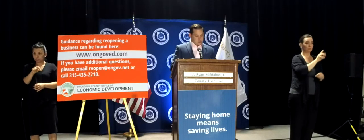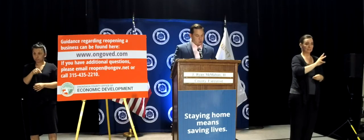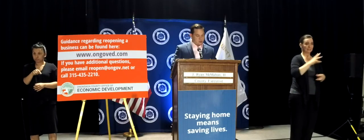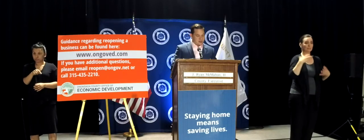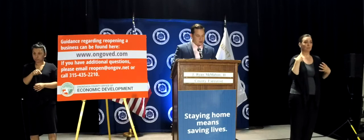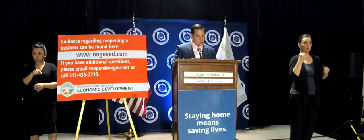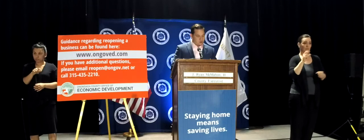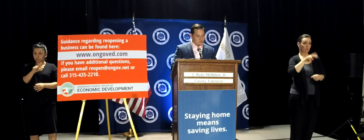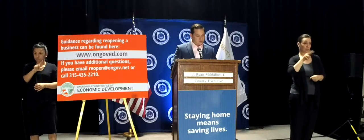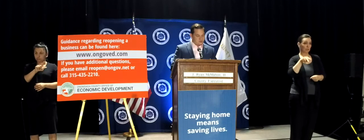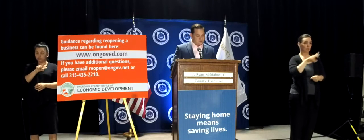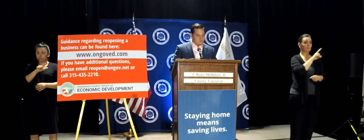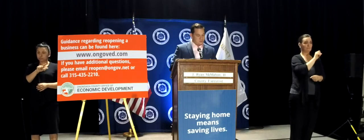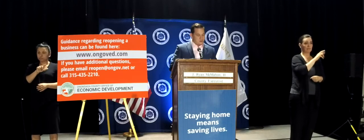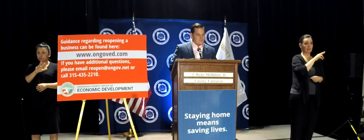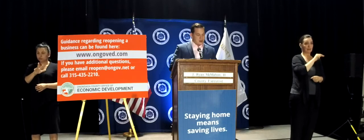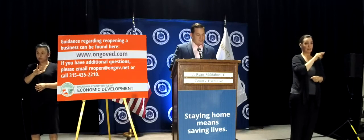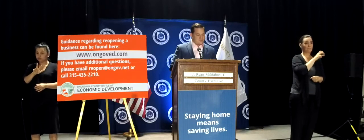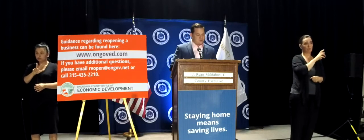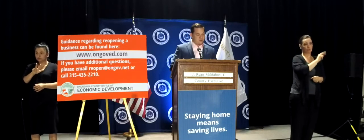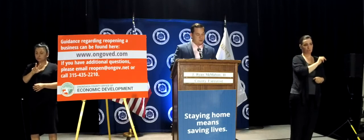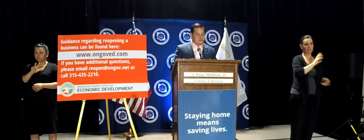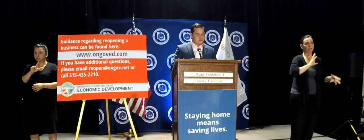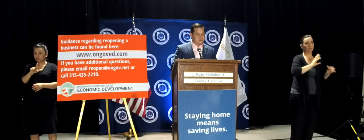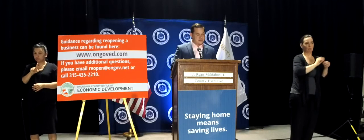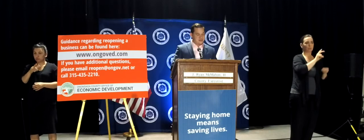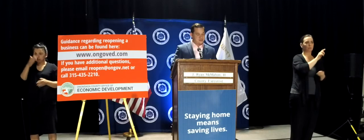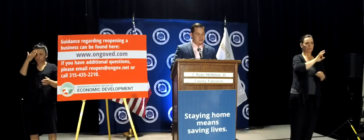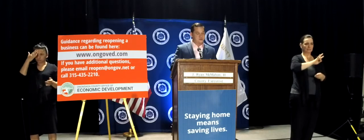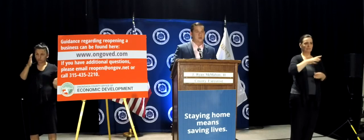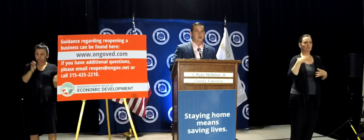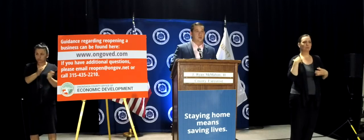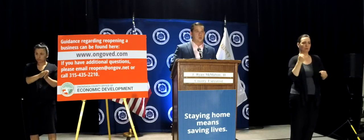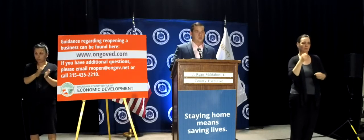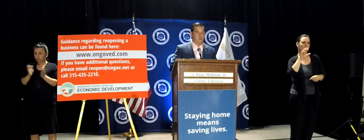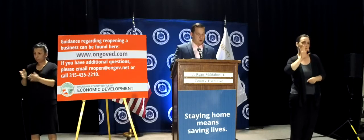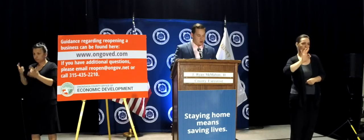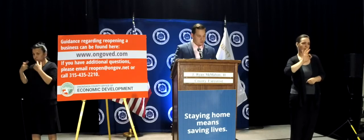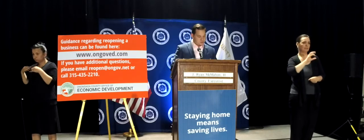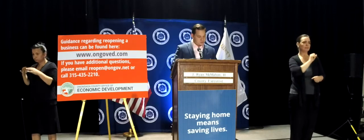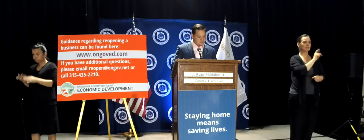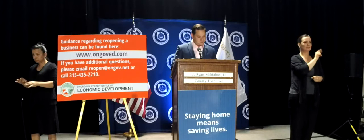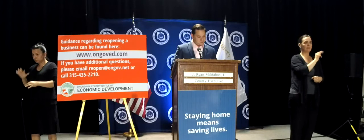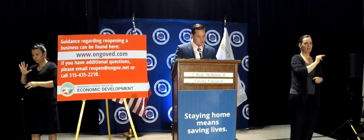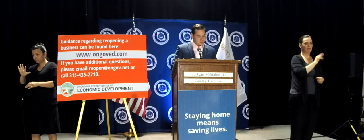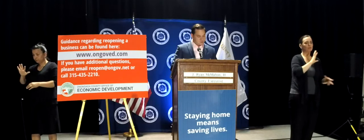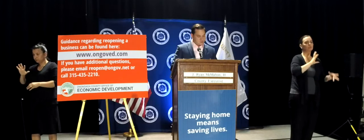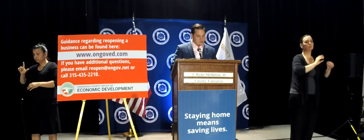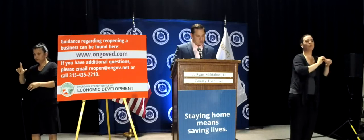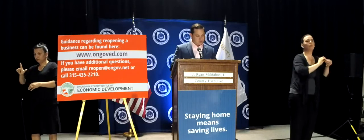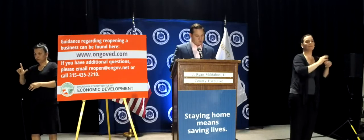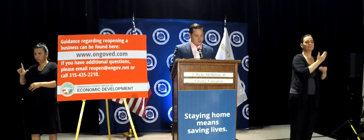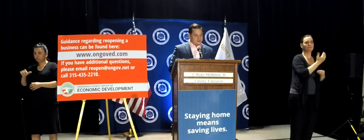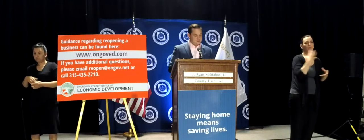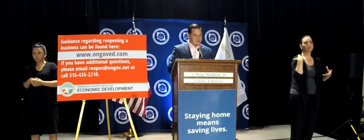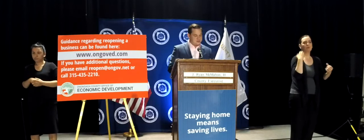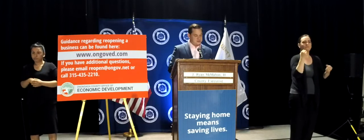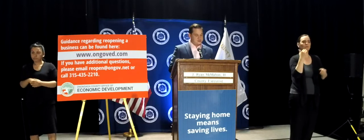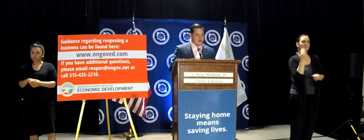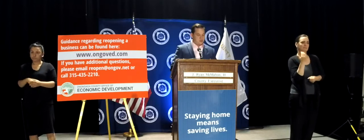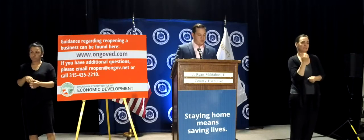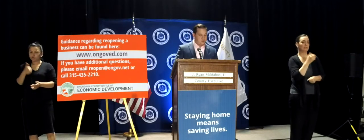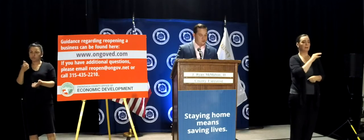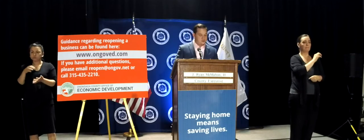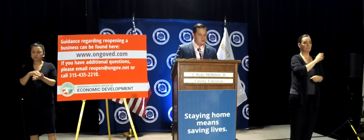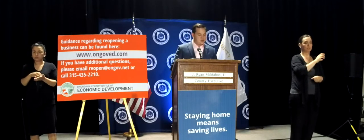cases, 28 recoveries. Pompey, 26 cases, 22 recoveries. Van Buren, 27